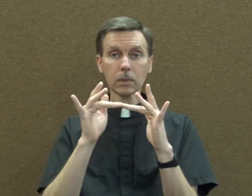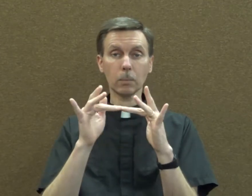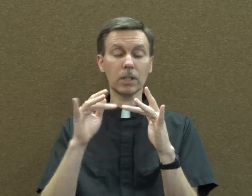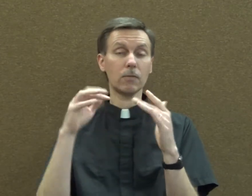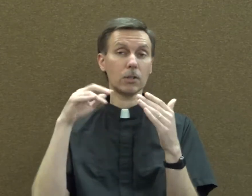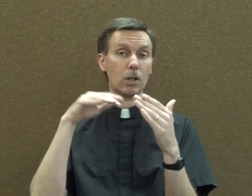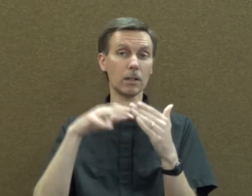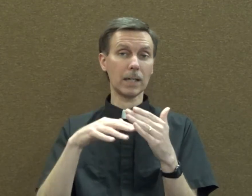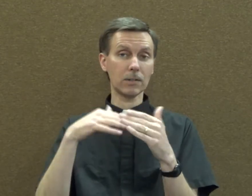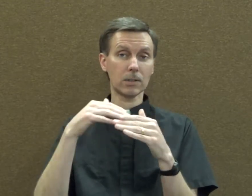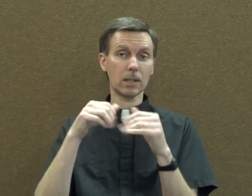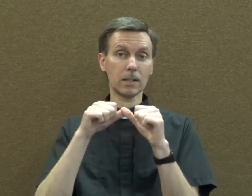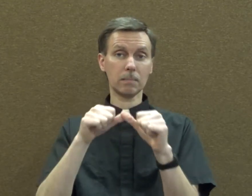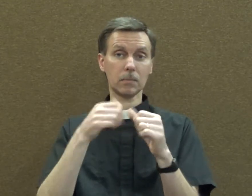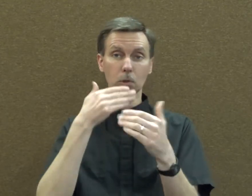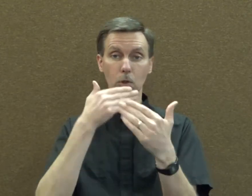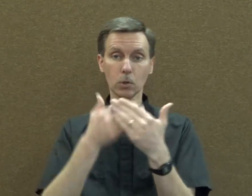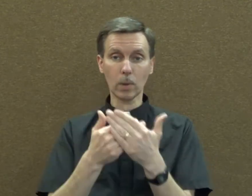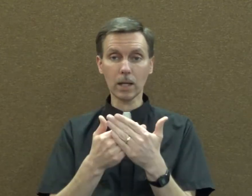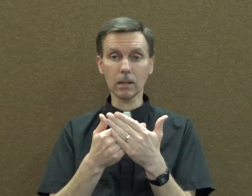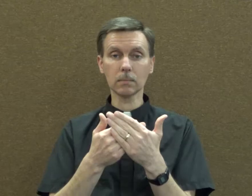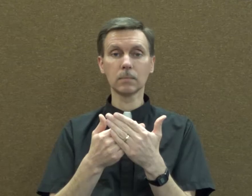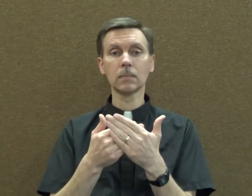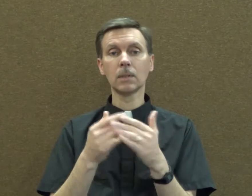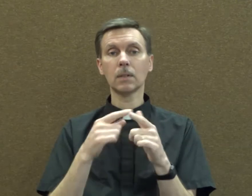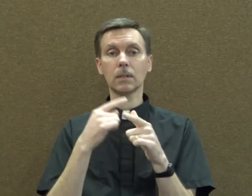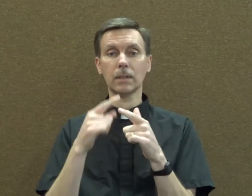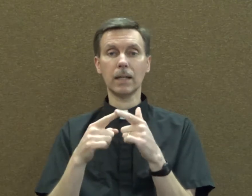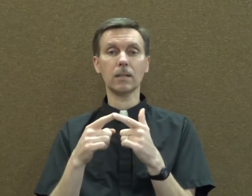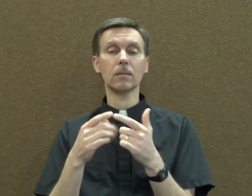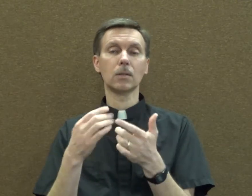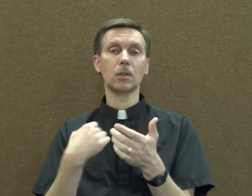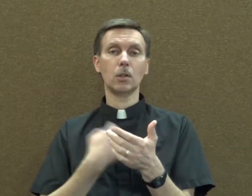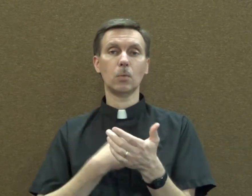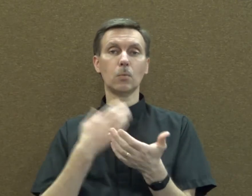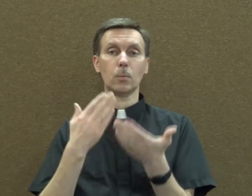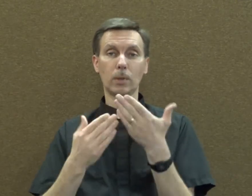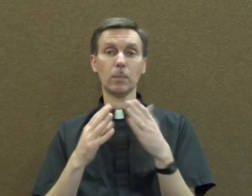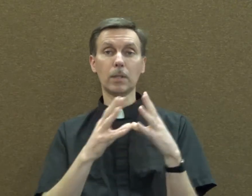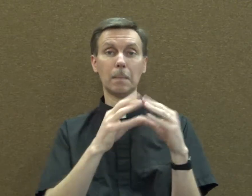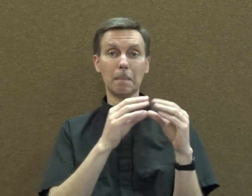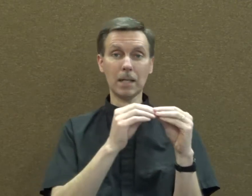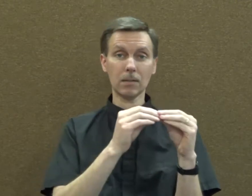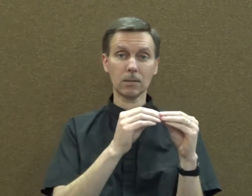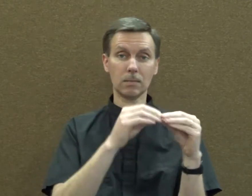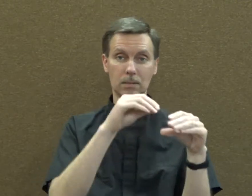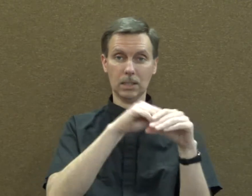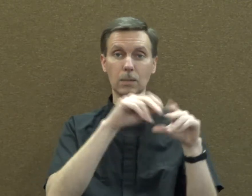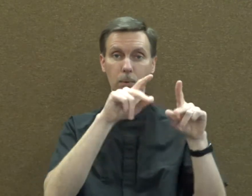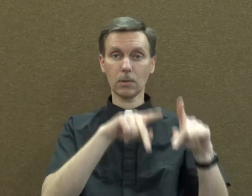But if this online study goes well, then we'll probably meet in